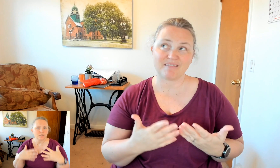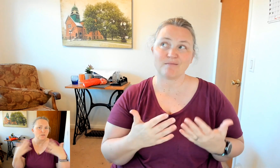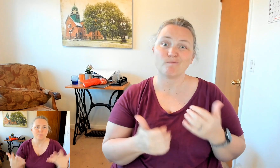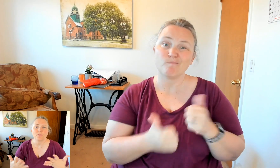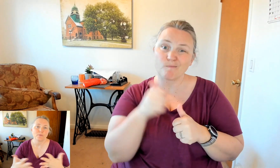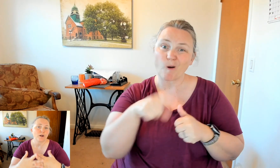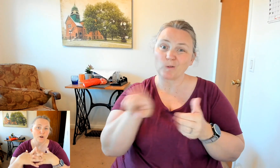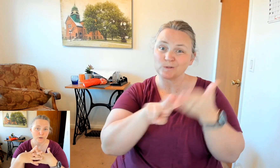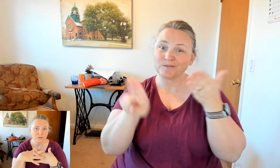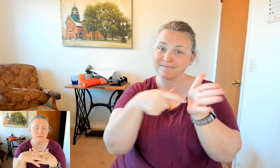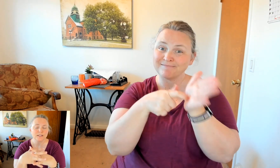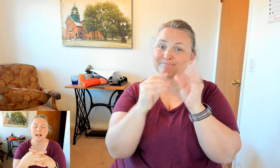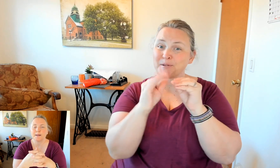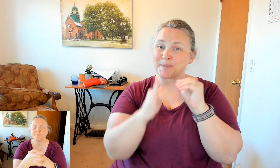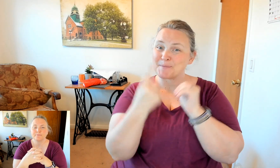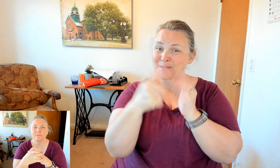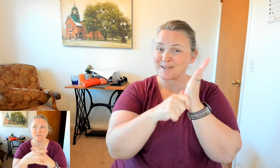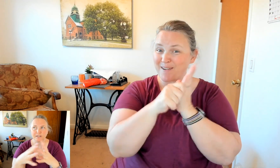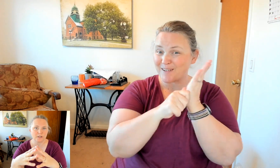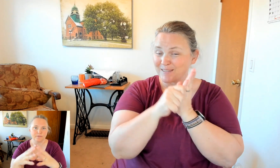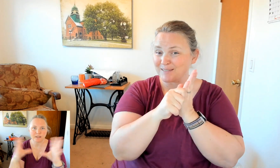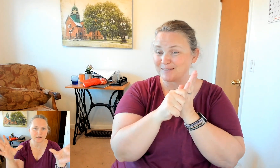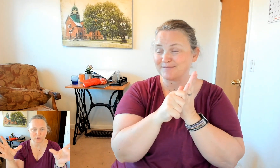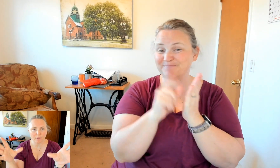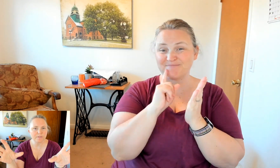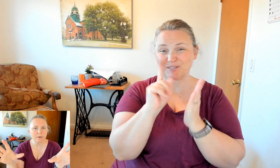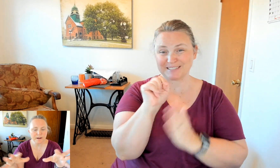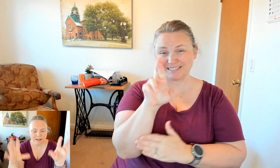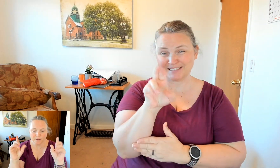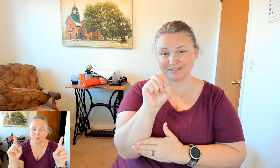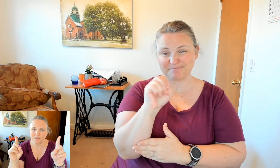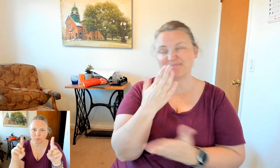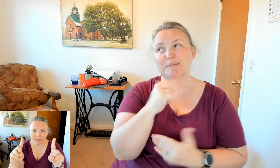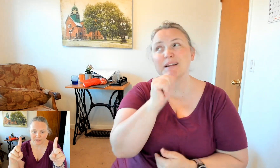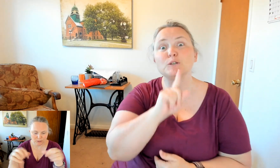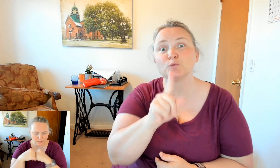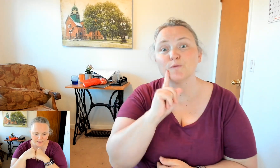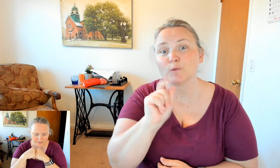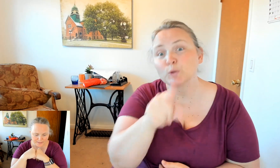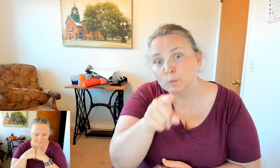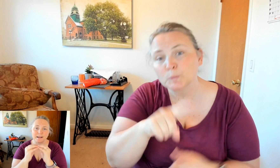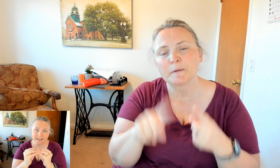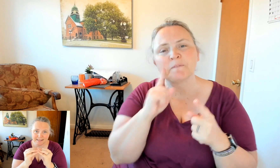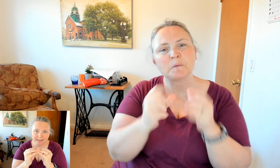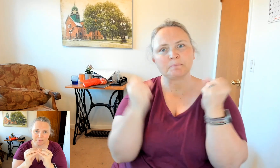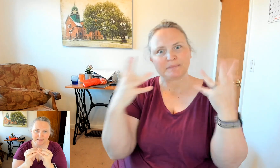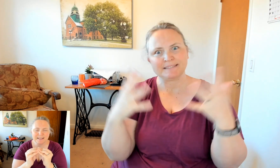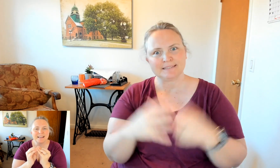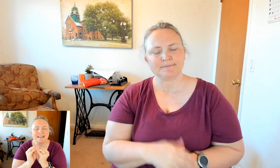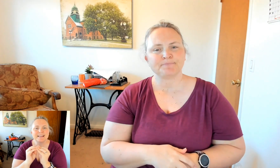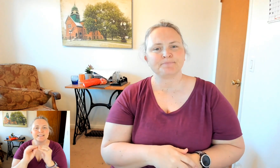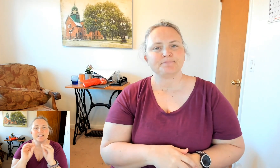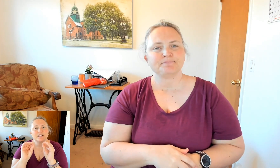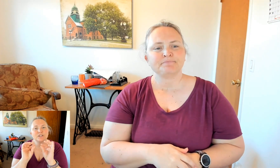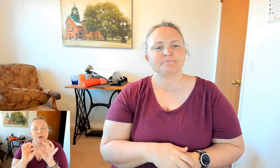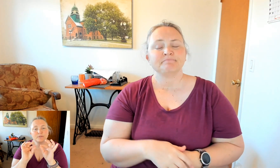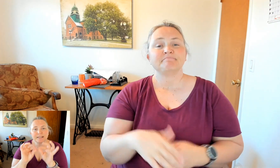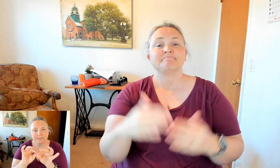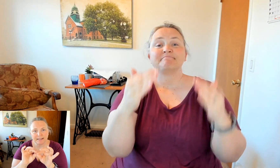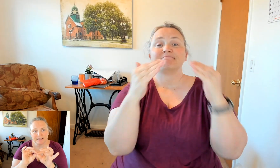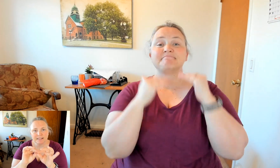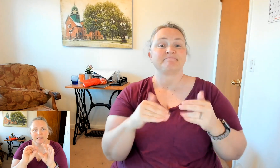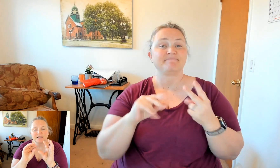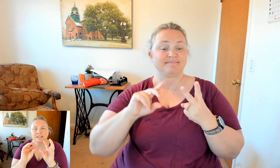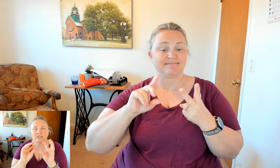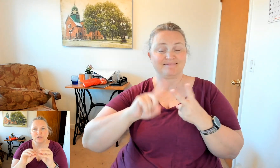most places, you need more than one article for tenure. That's not true everywhere, which we'll get to in a minute. My next tip is don't